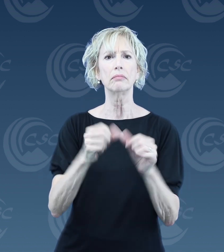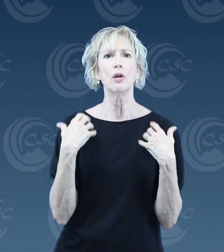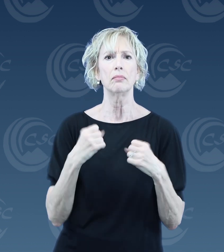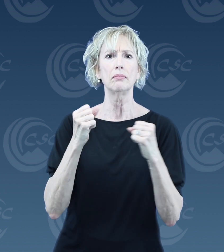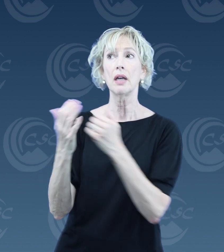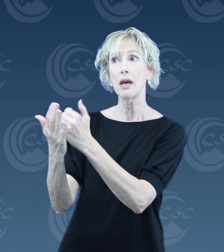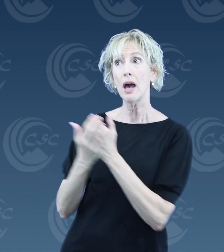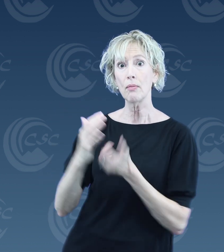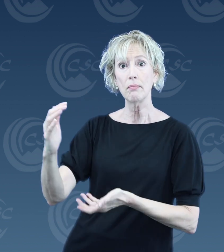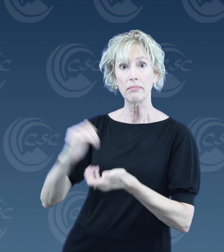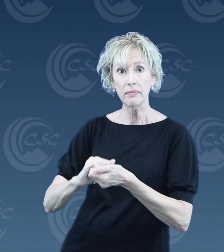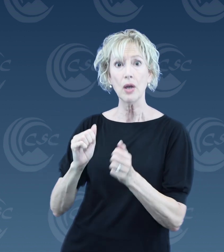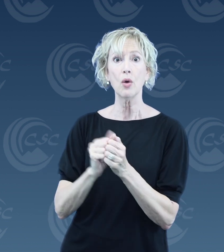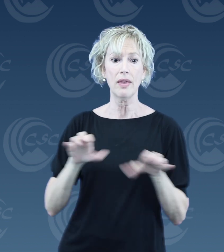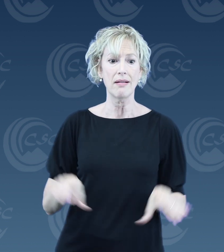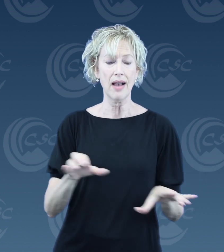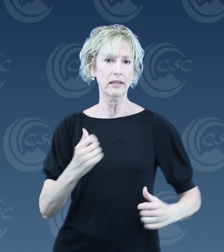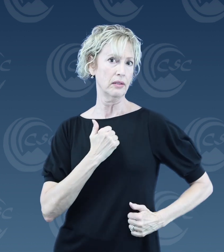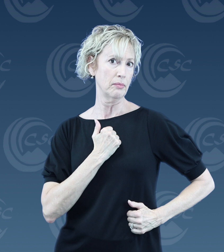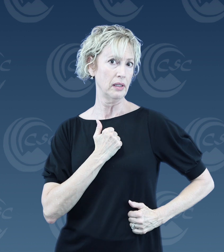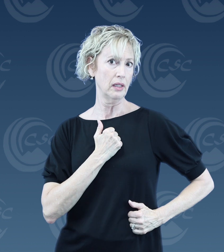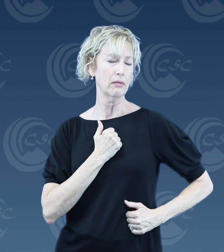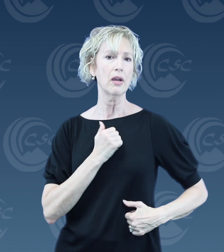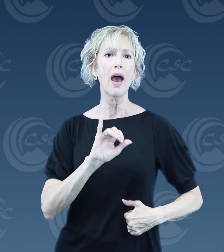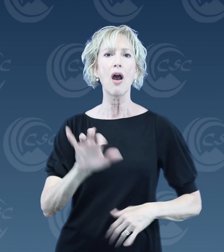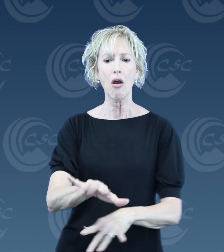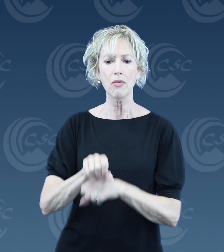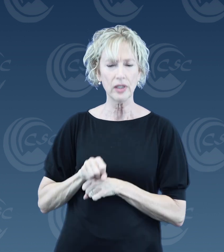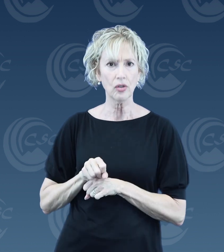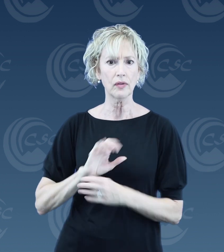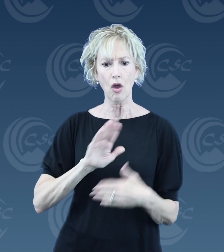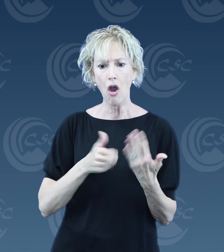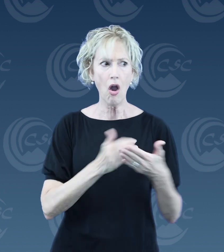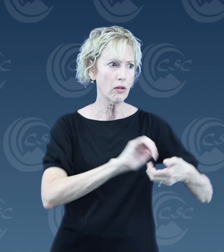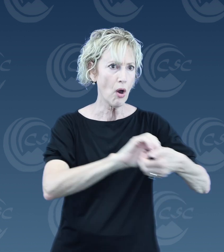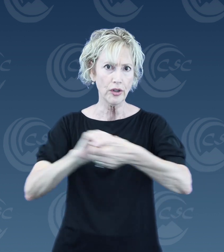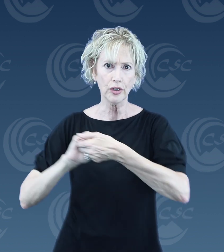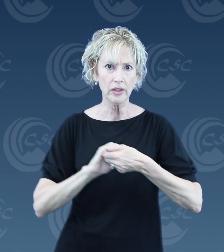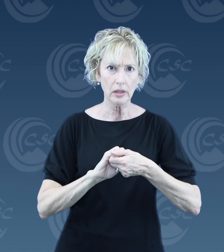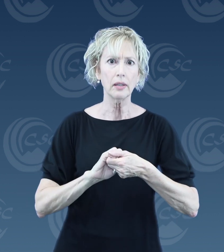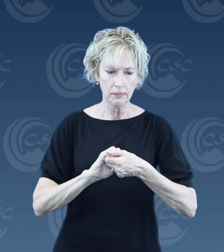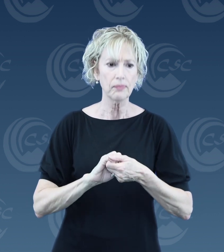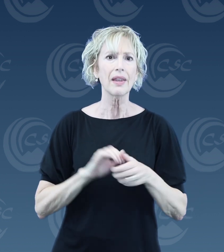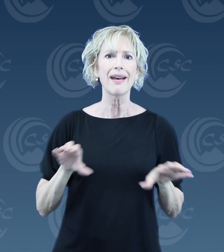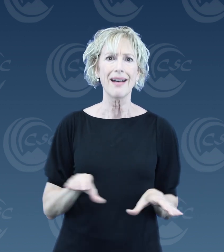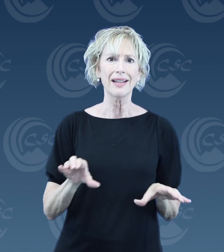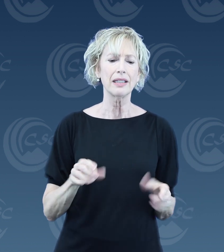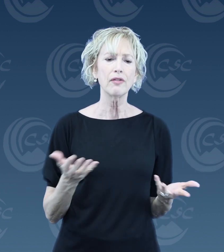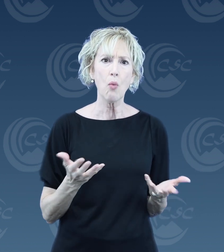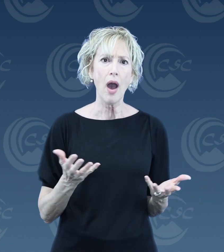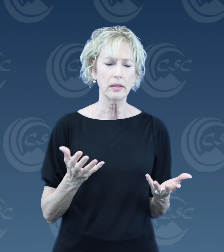will be helping us in partnership with active military and our reserves and all of our partners. They will be active in